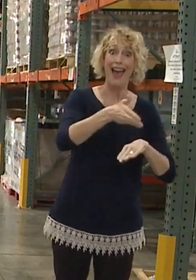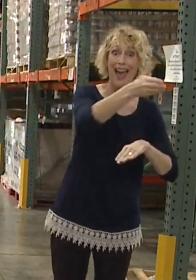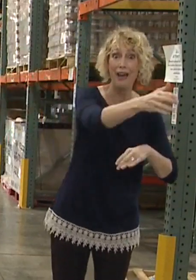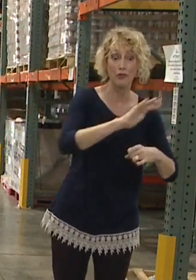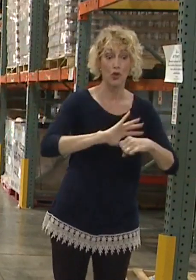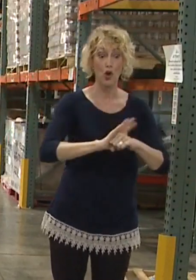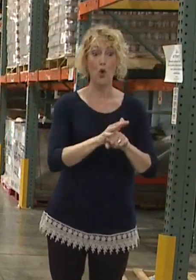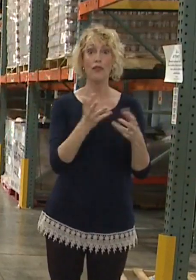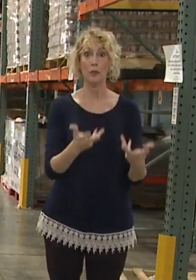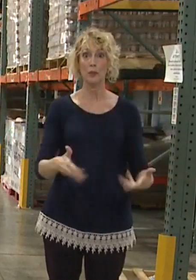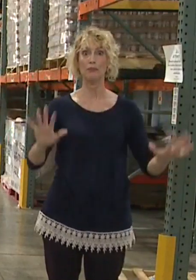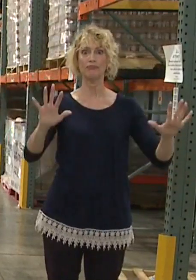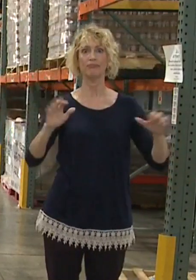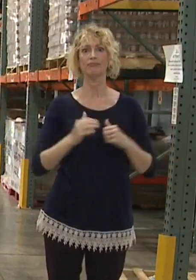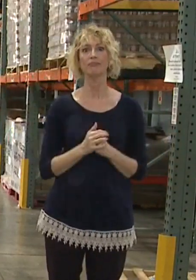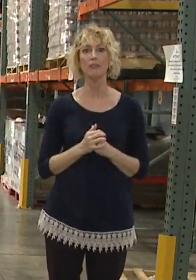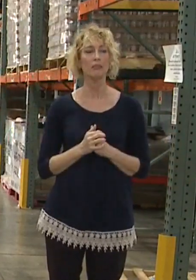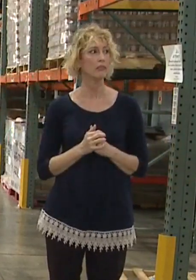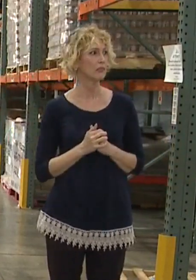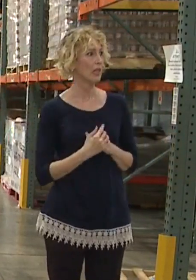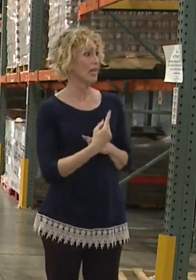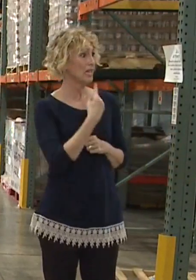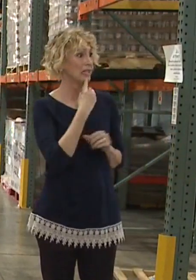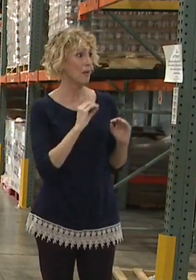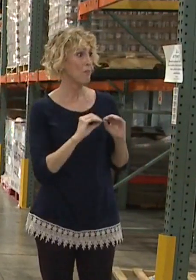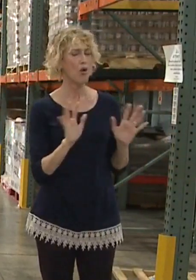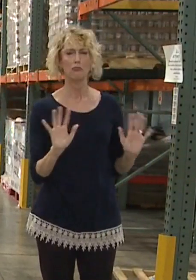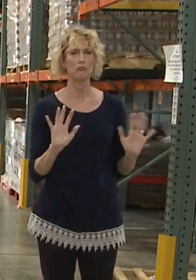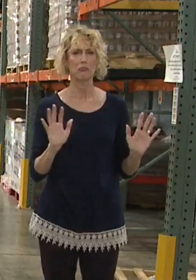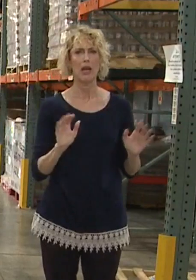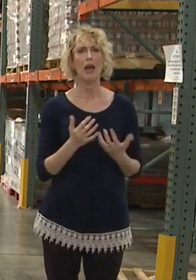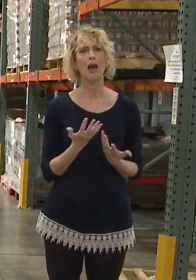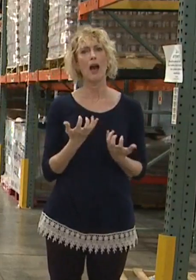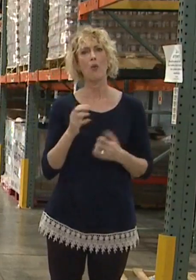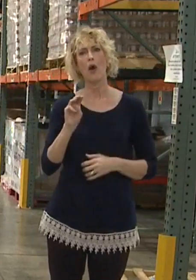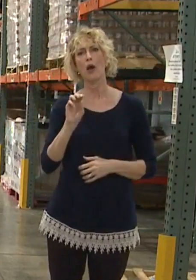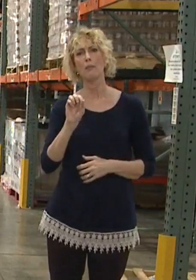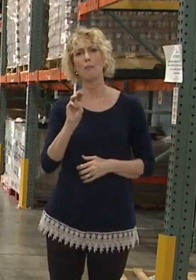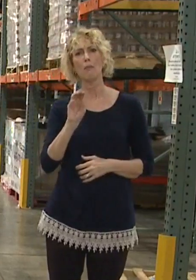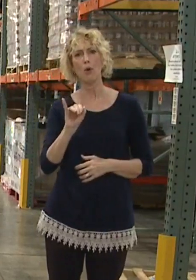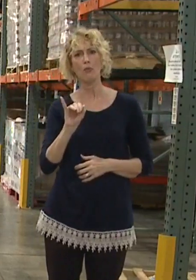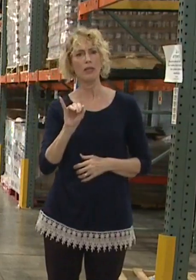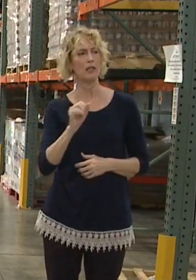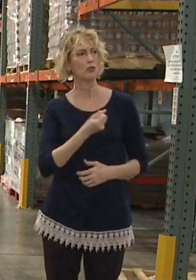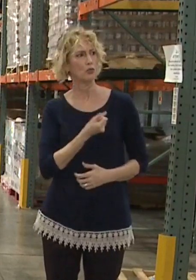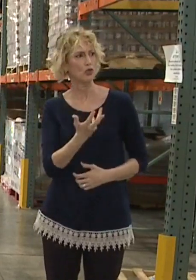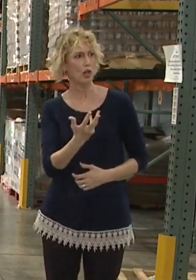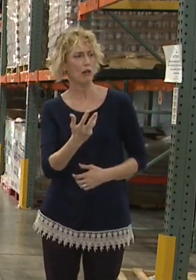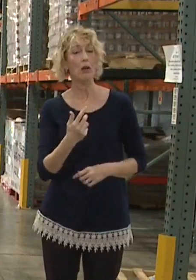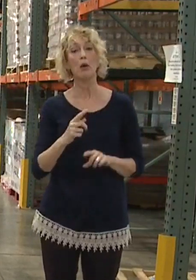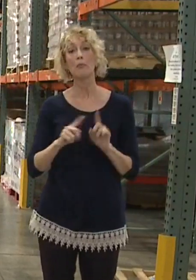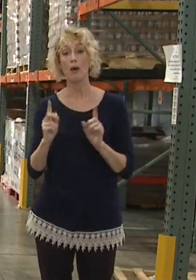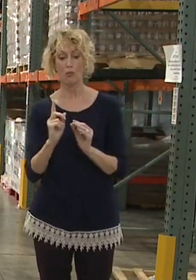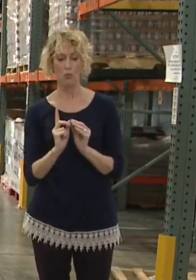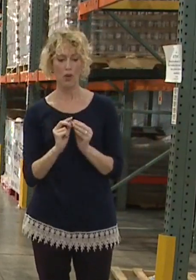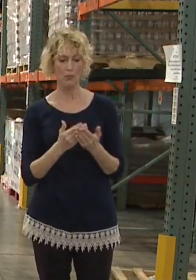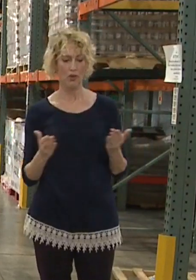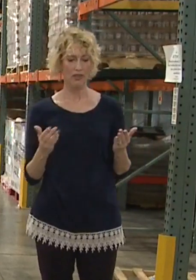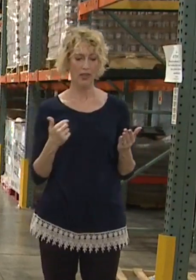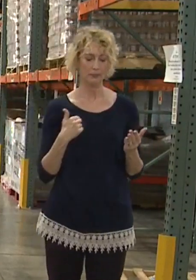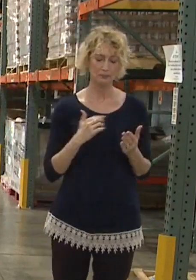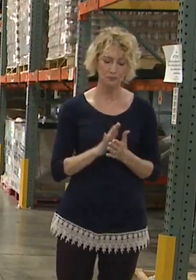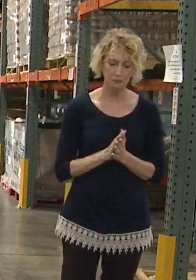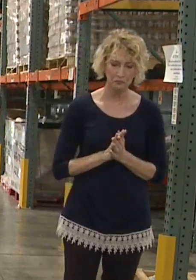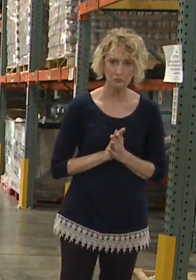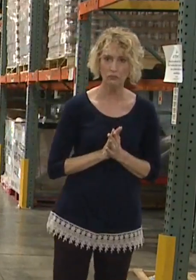COVID leaves the islands. I don't want to say any more because I want Momi to share some words, but I just want to say one more thing. And I'll try not to get